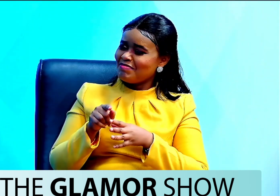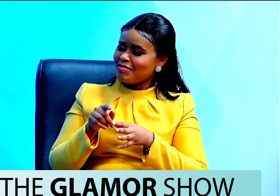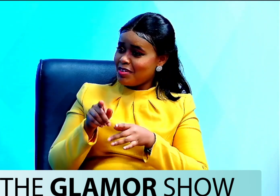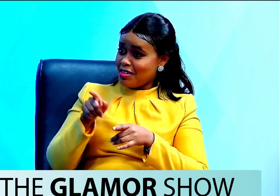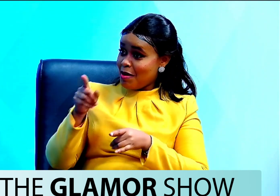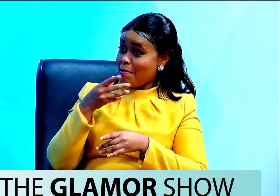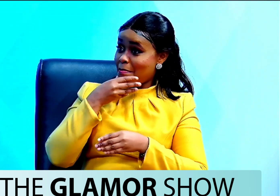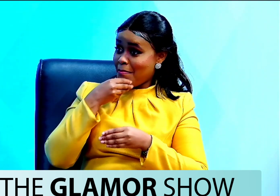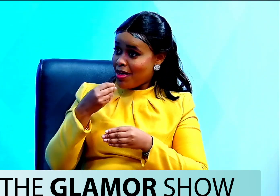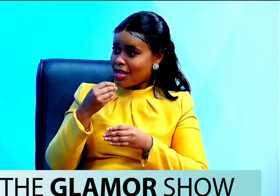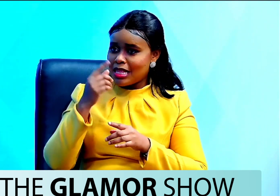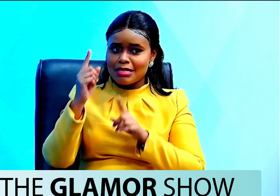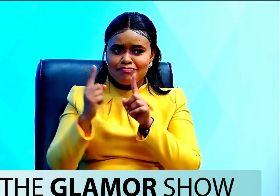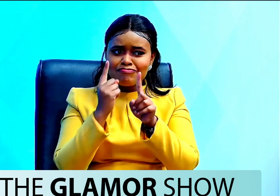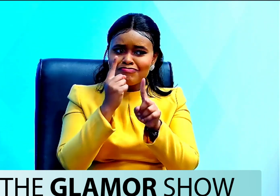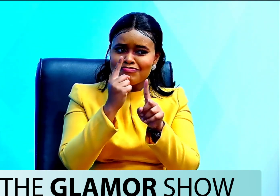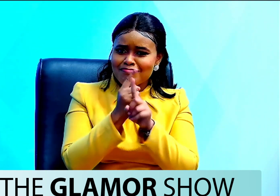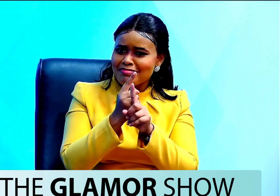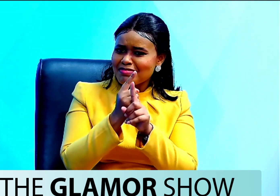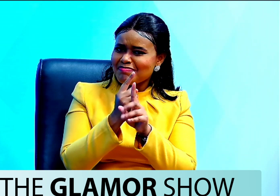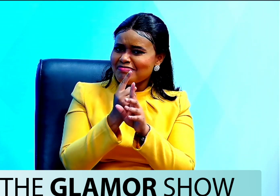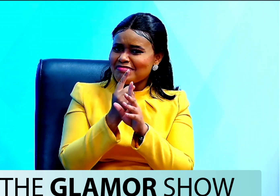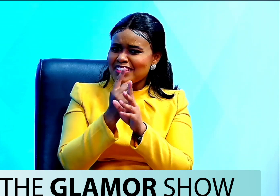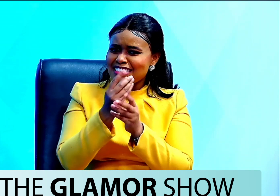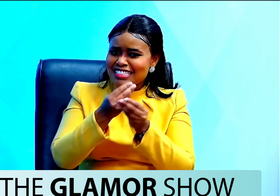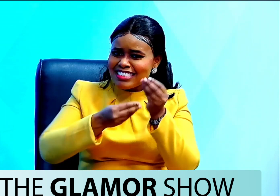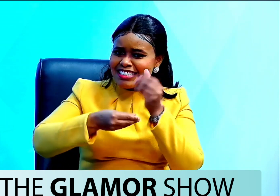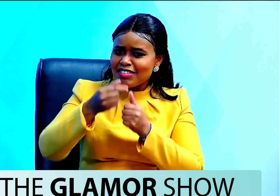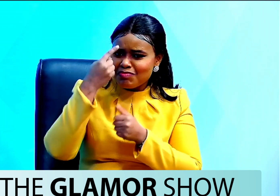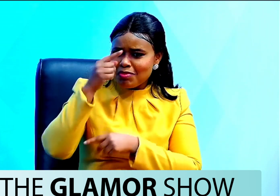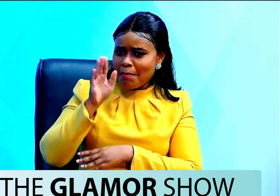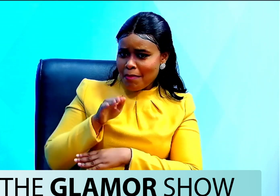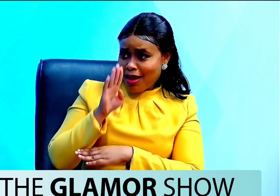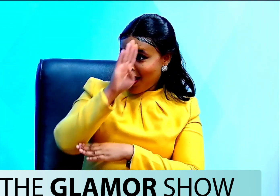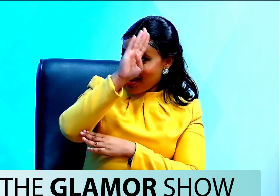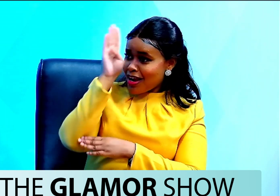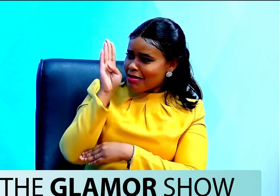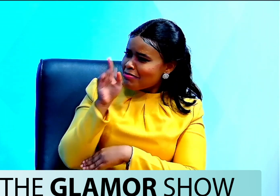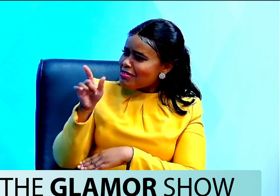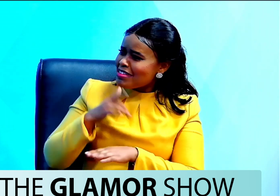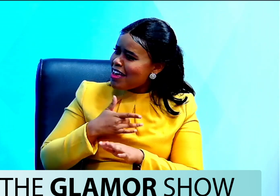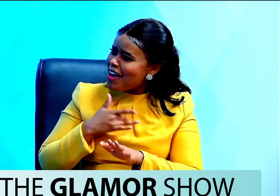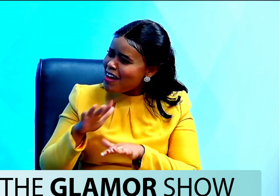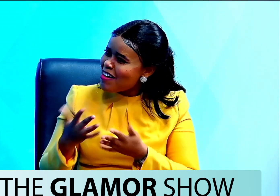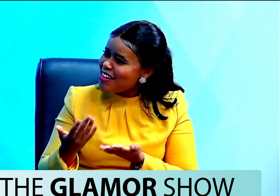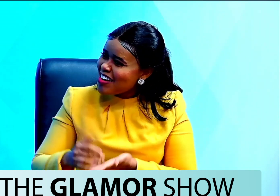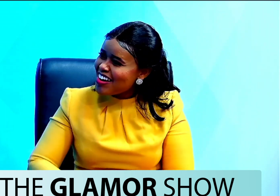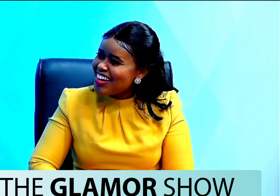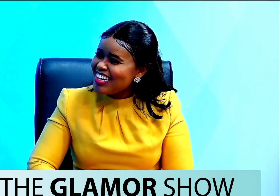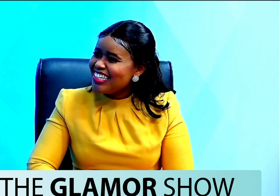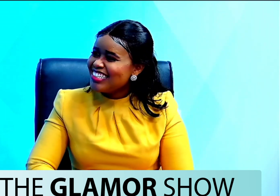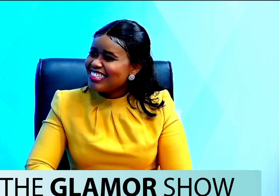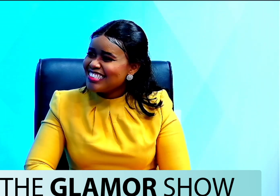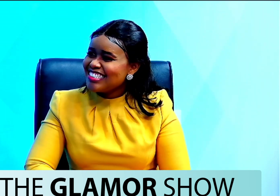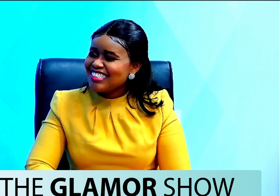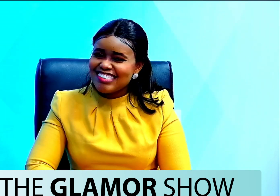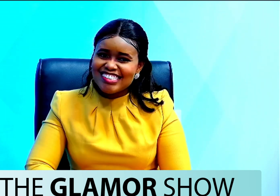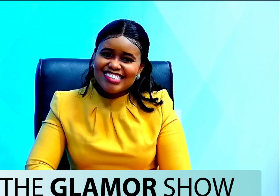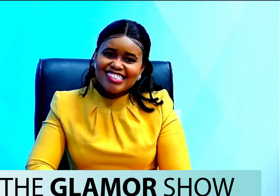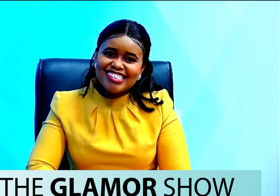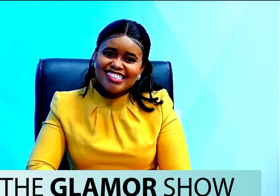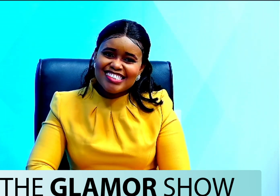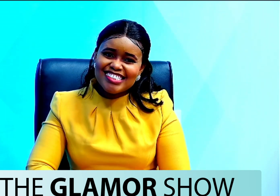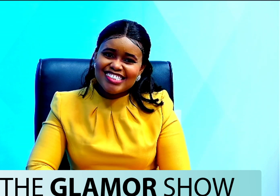Nice, interesting. So please, as a man or as a gentleman, you are now selling hair. You had mentioned that it wasn't the